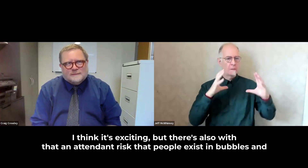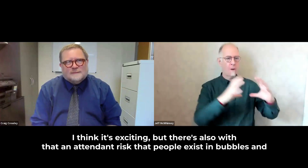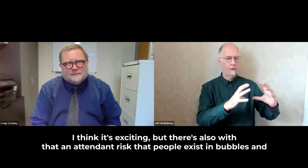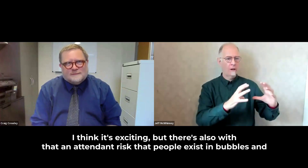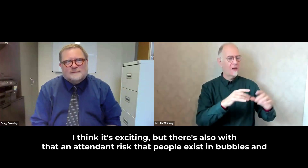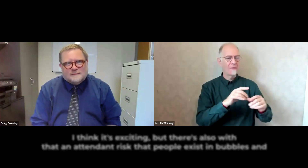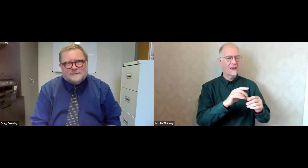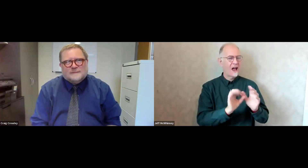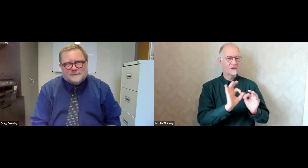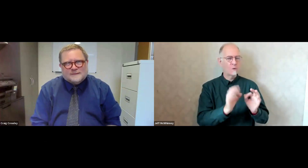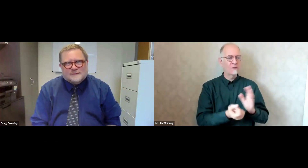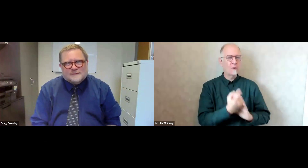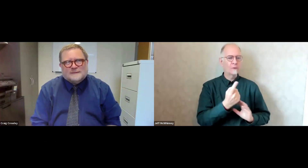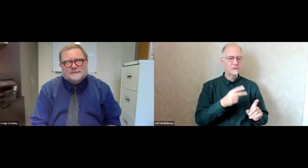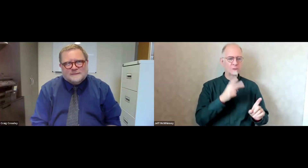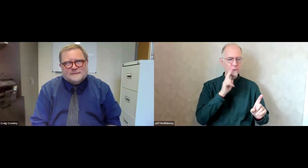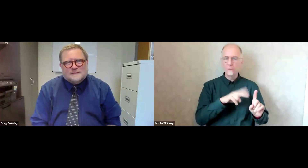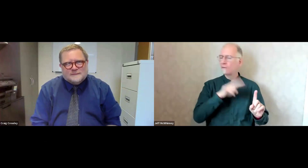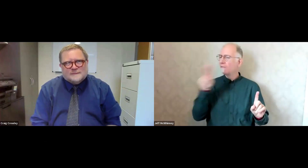bubbles and